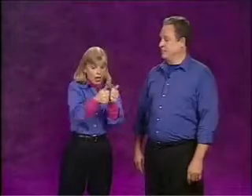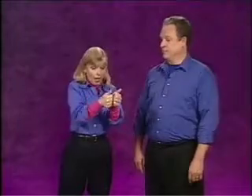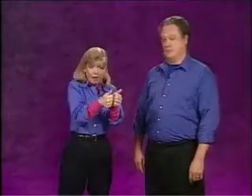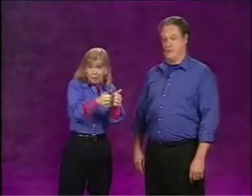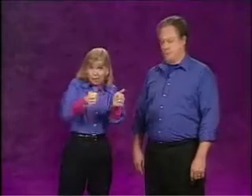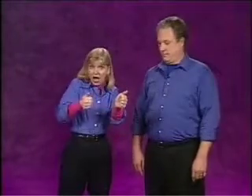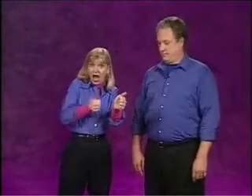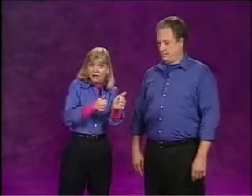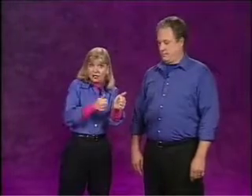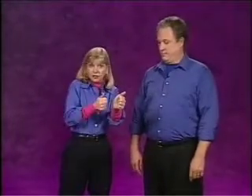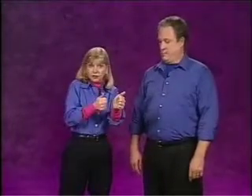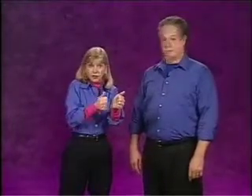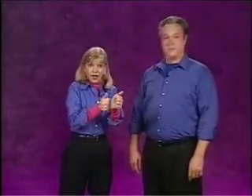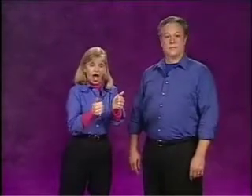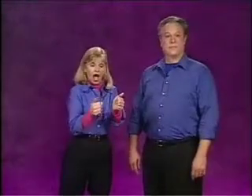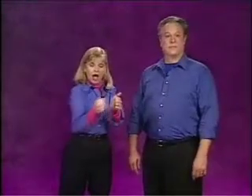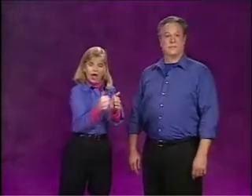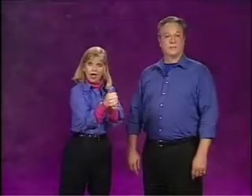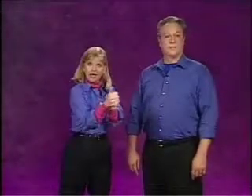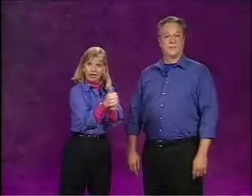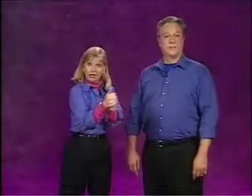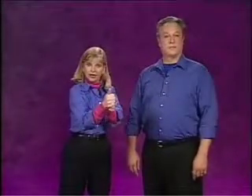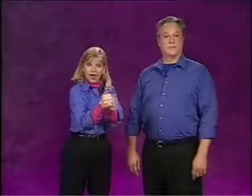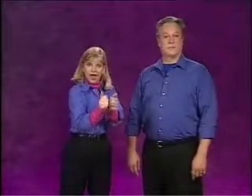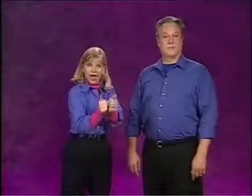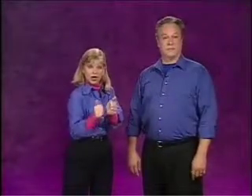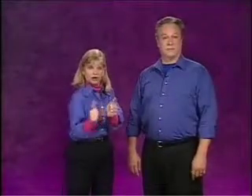the relationship between two people or things.